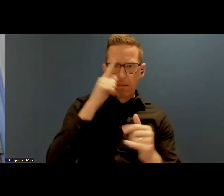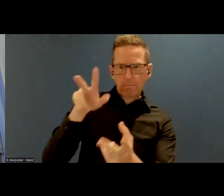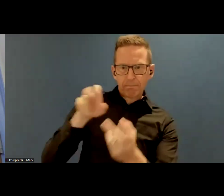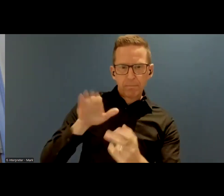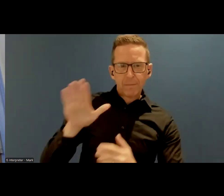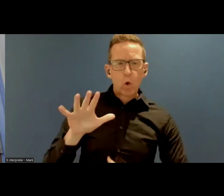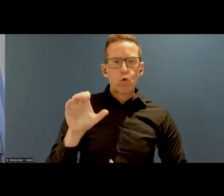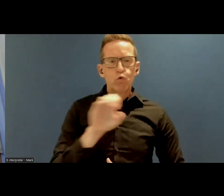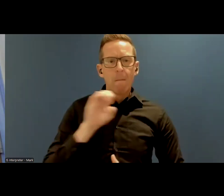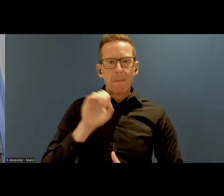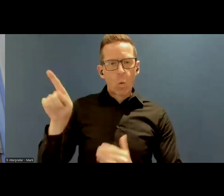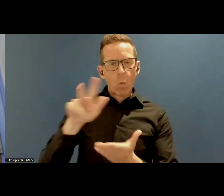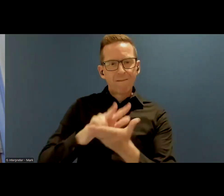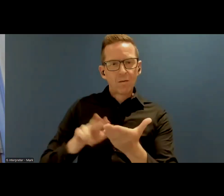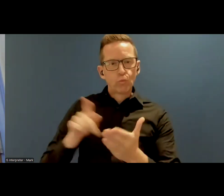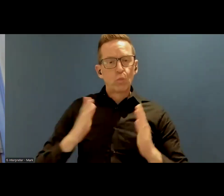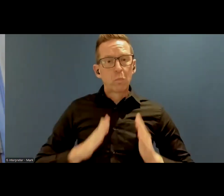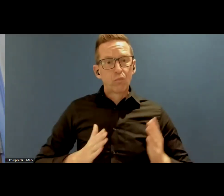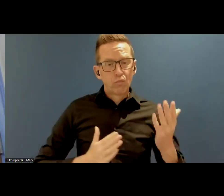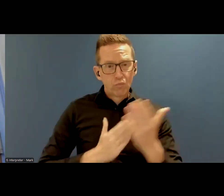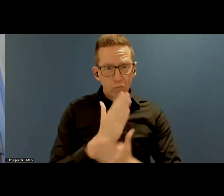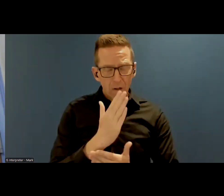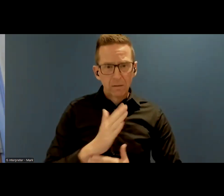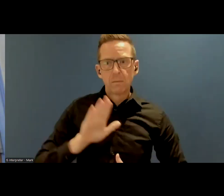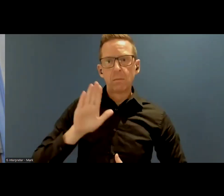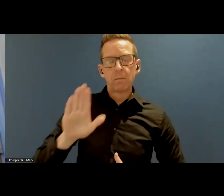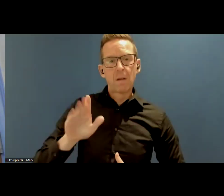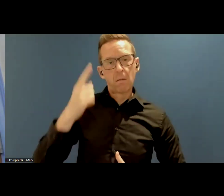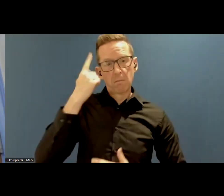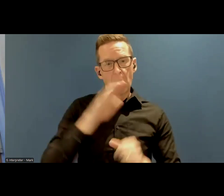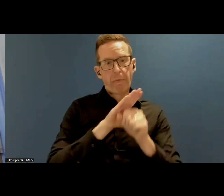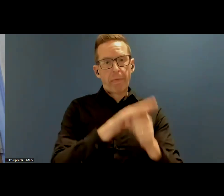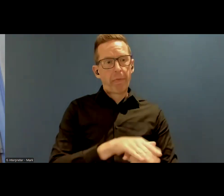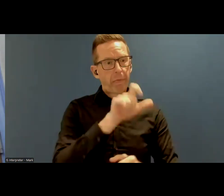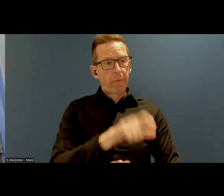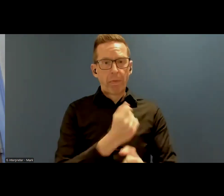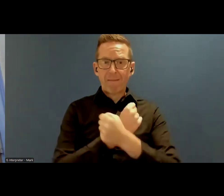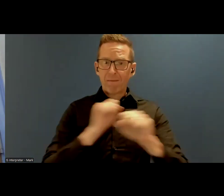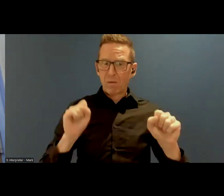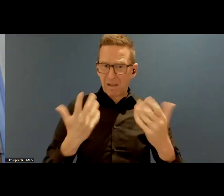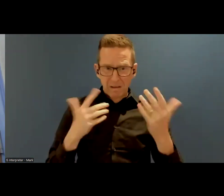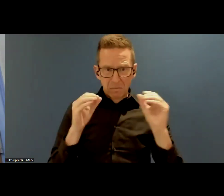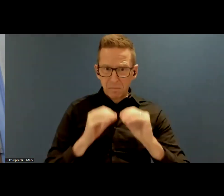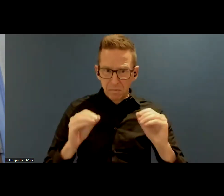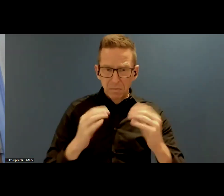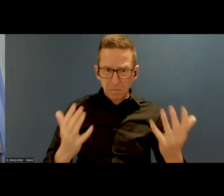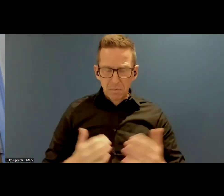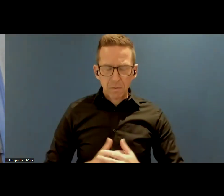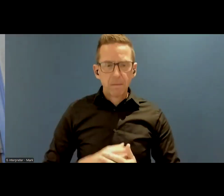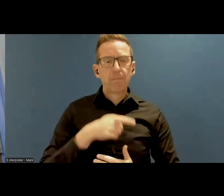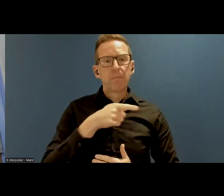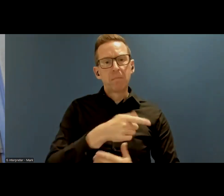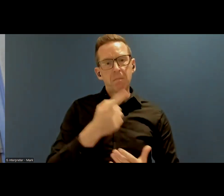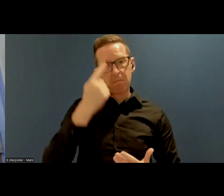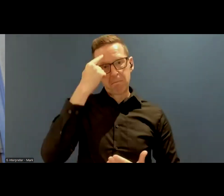Rights, a convention which supports depriving people of their liberty if they're judged to be what's called of